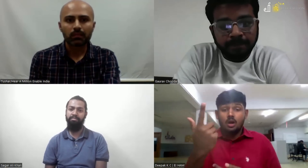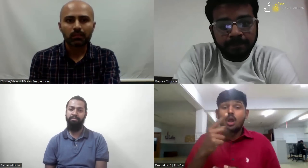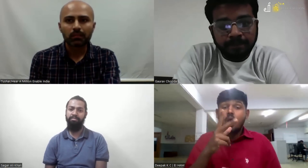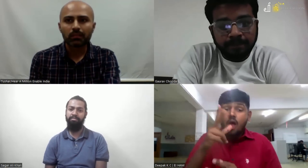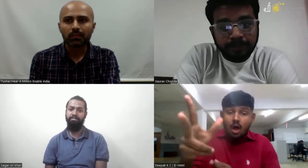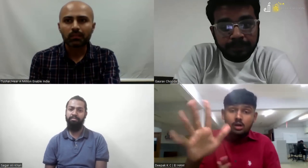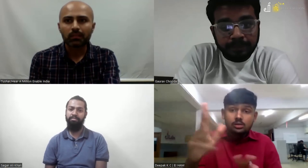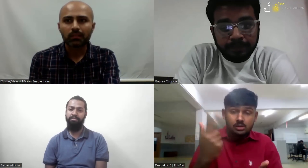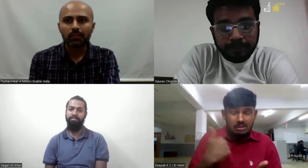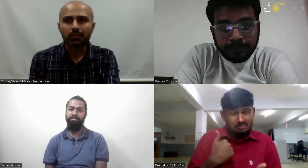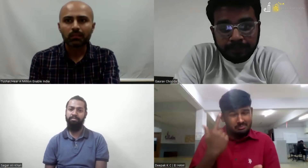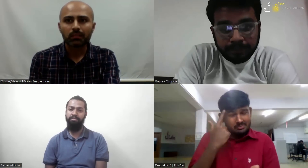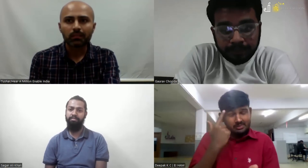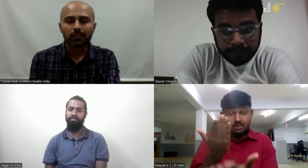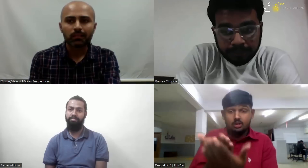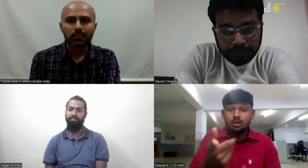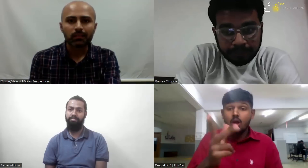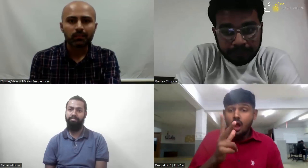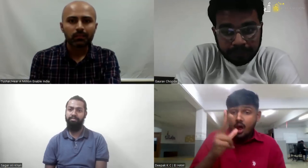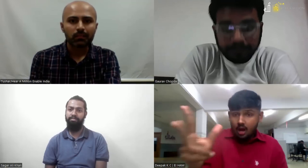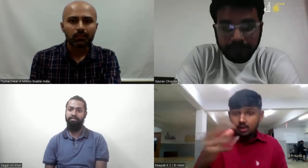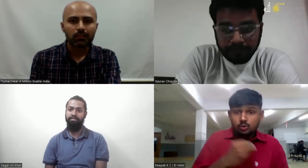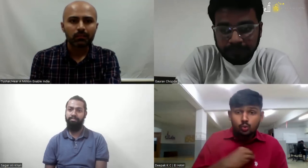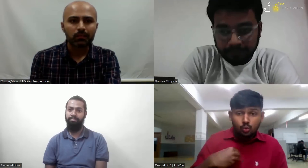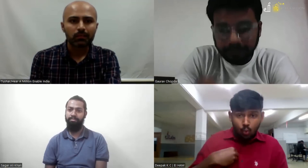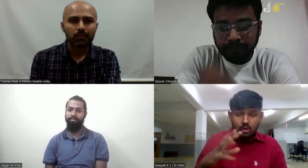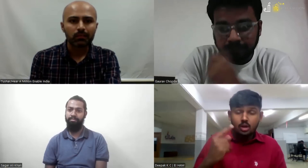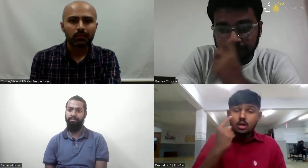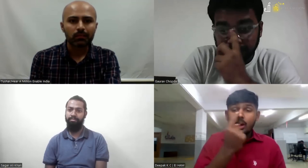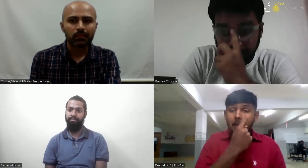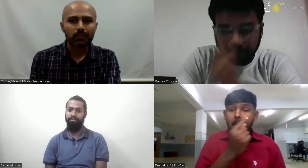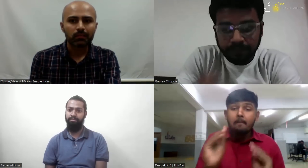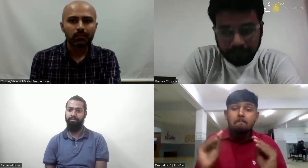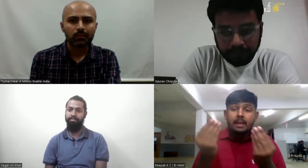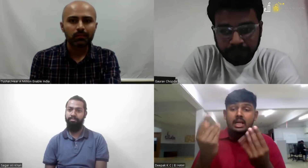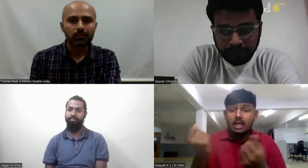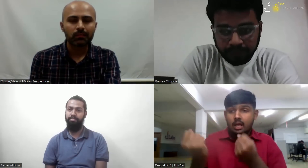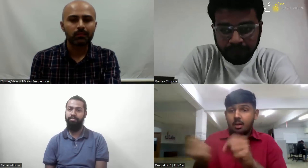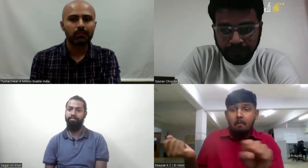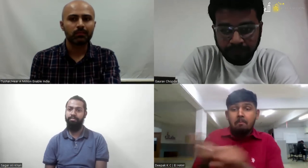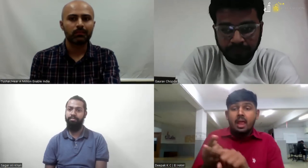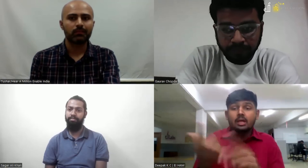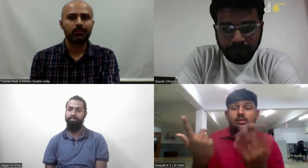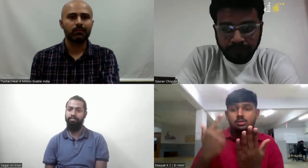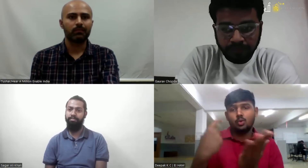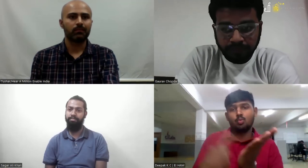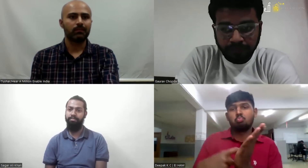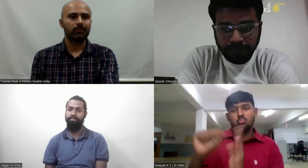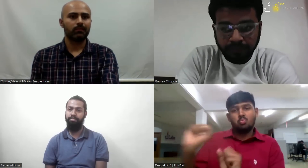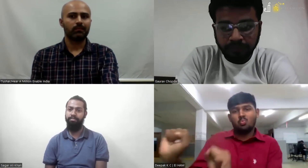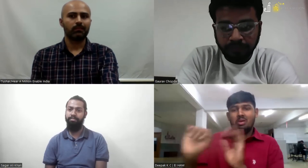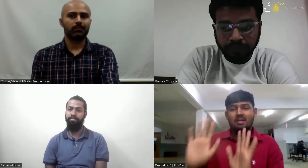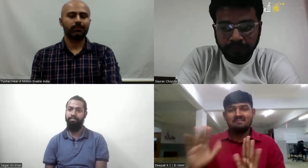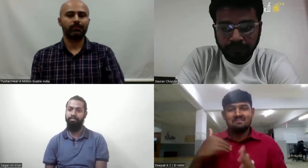got stuck. Okay, so I think you could ask them, it would be better to ask the doctor what